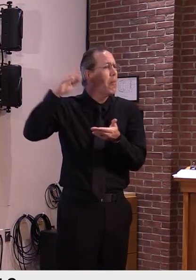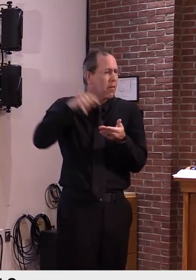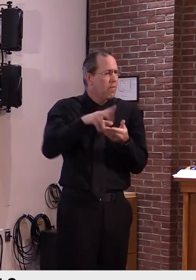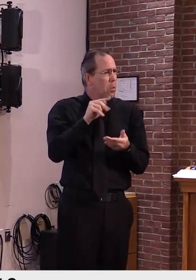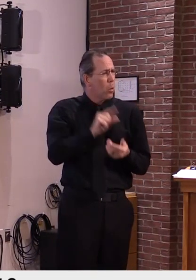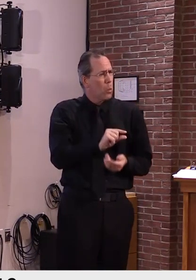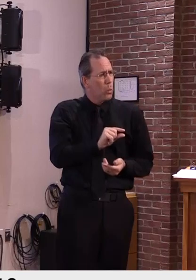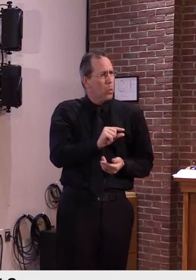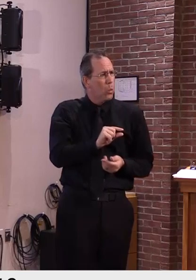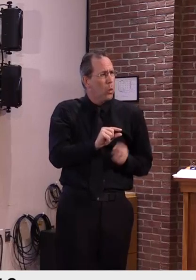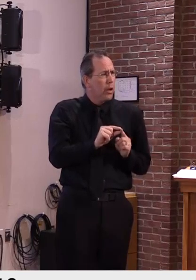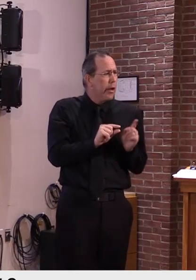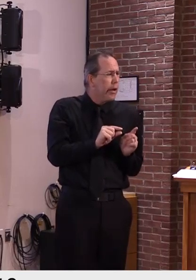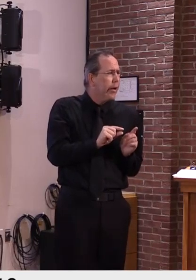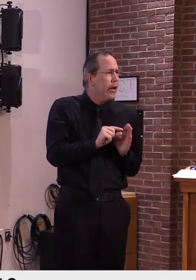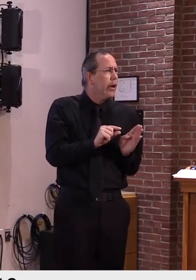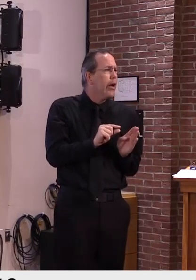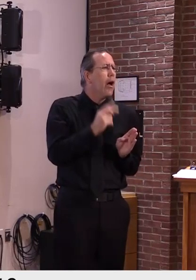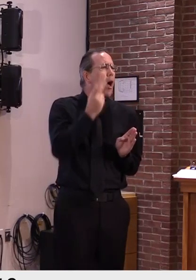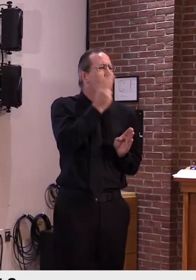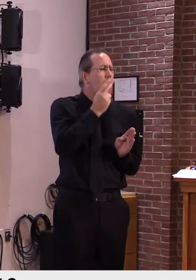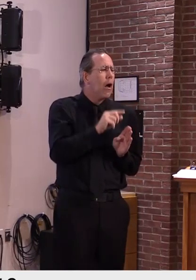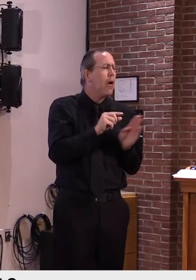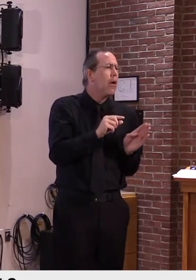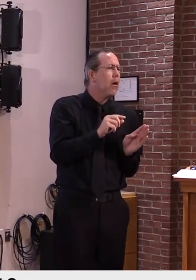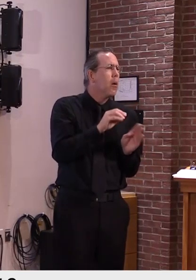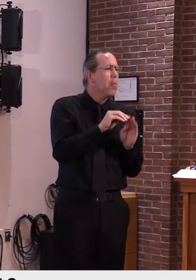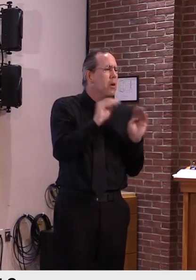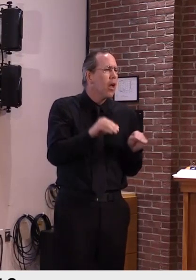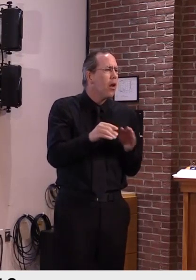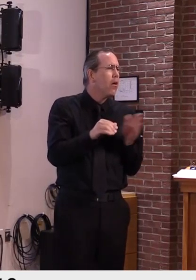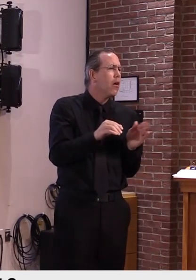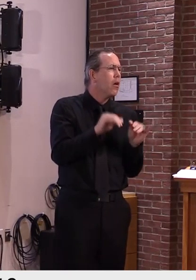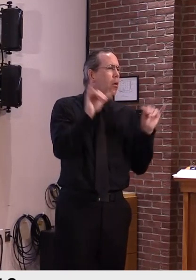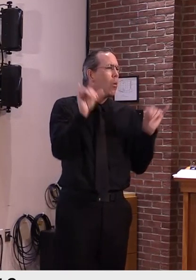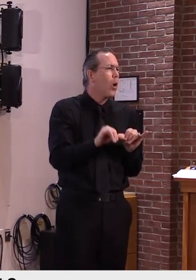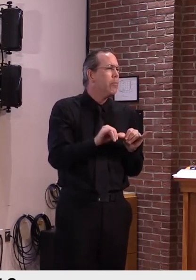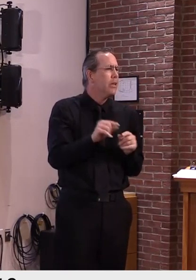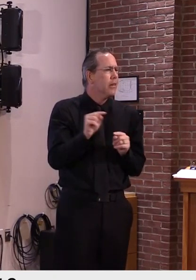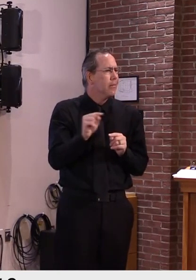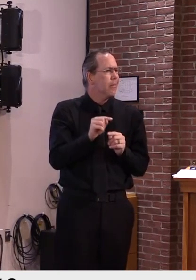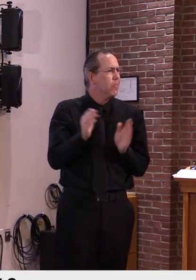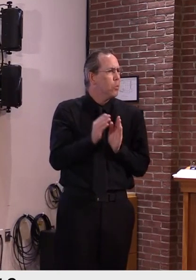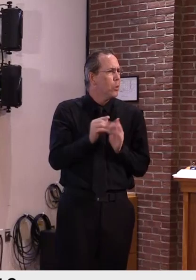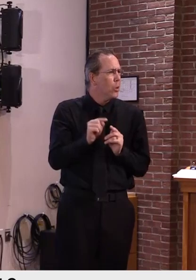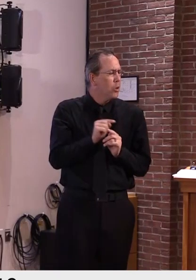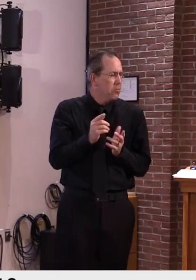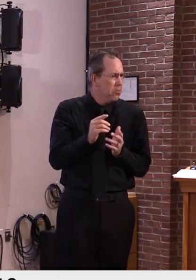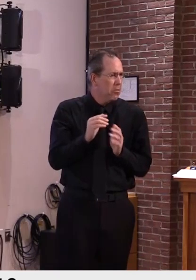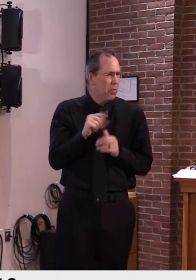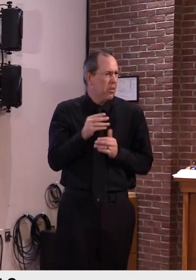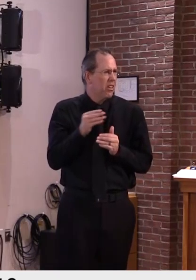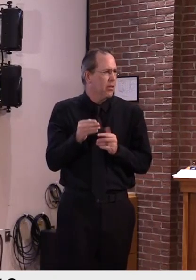and Alaska having a lower death rate. However, if you do remember at the beginning of the pandemic, there were outbreaks in Vermont, particularly a few